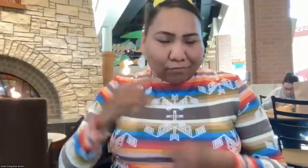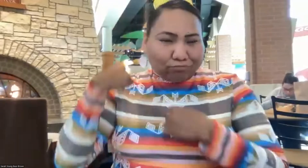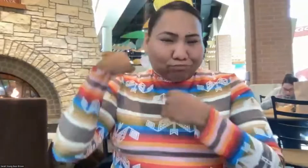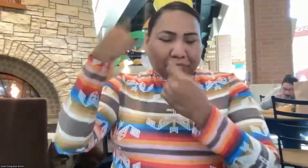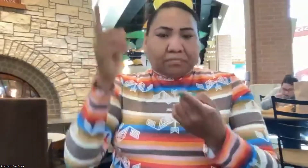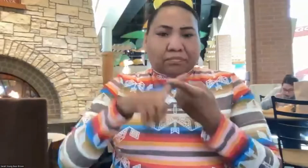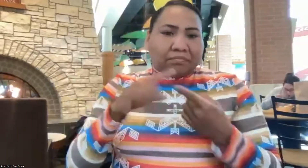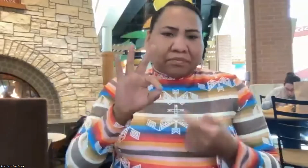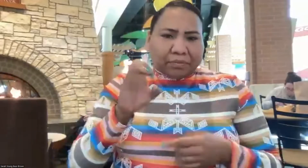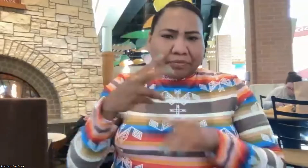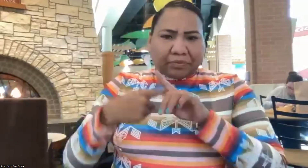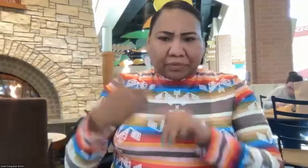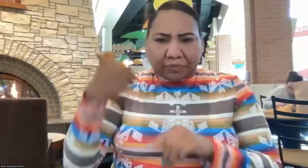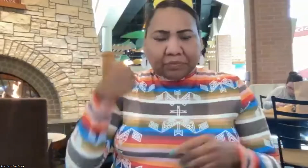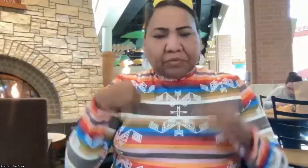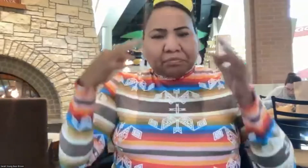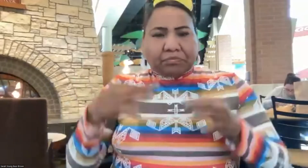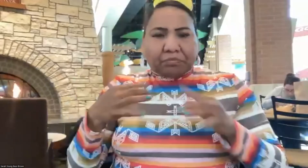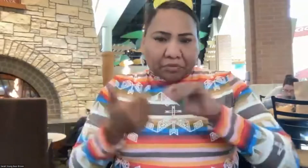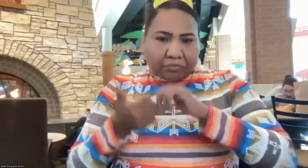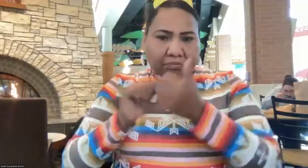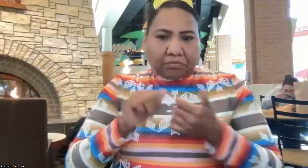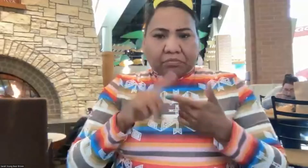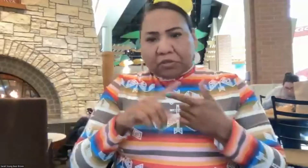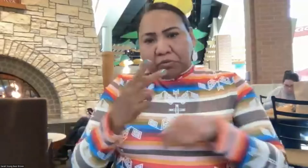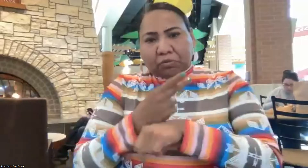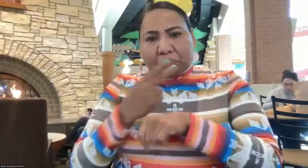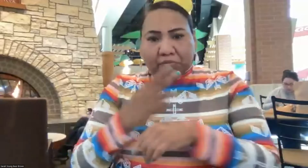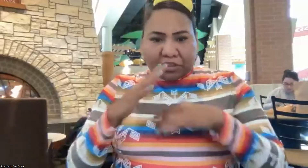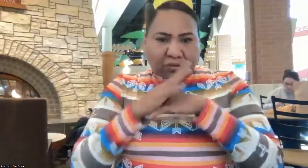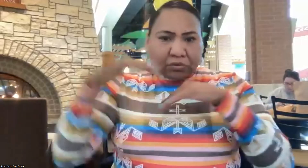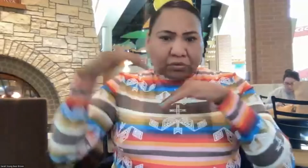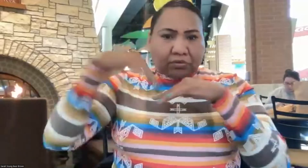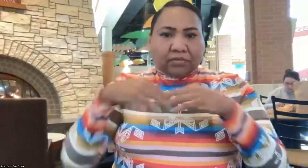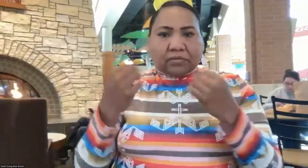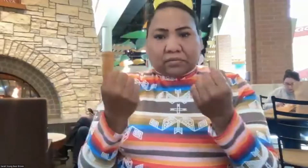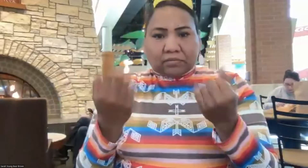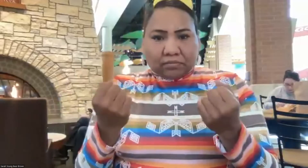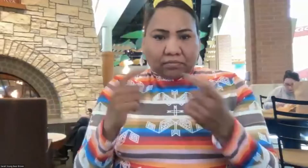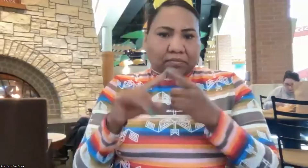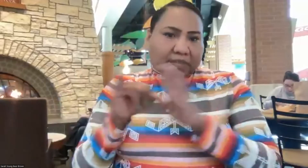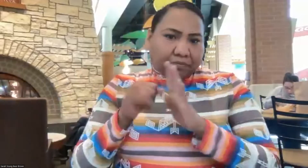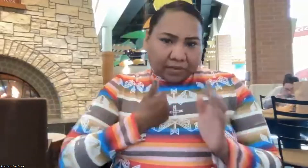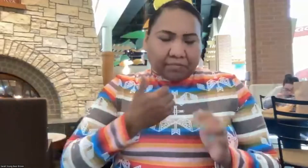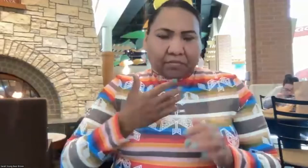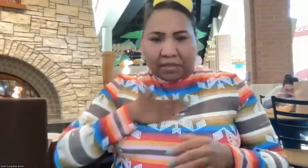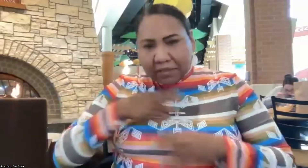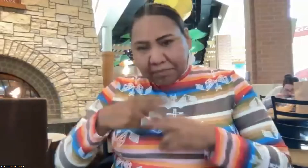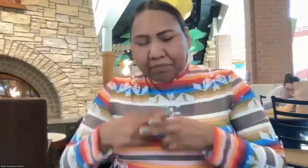using American Sign Language, and I was given a particular sign name, but as time passed, I'm using my Indigenous or Native sign